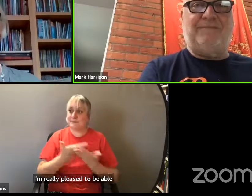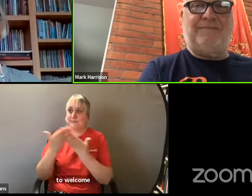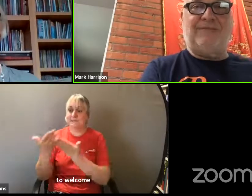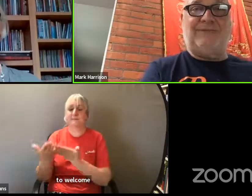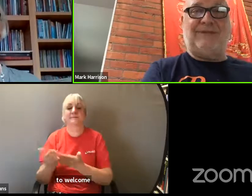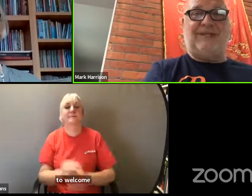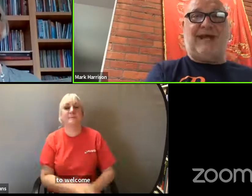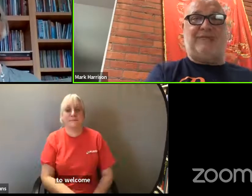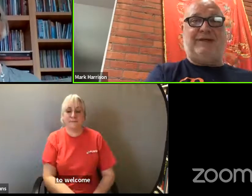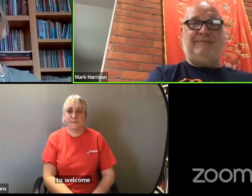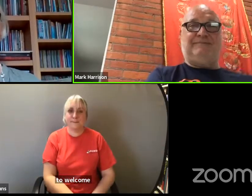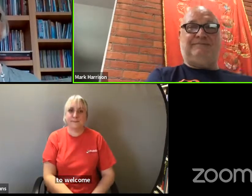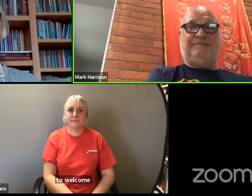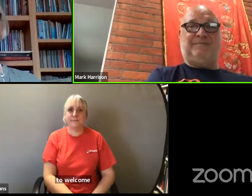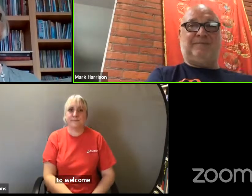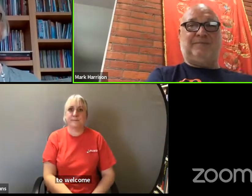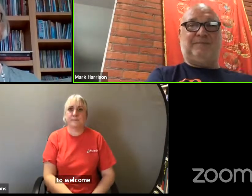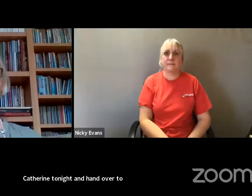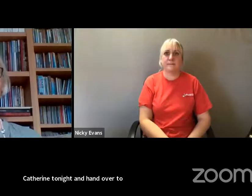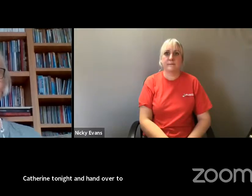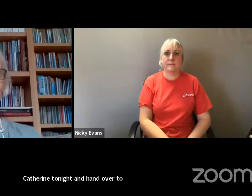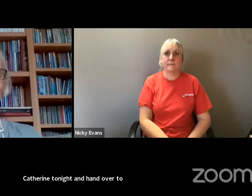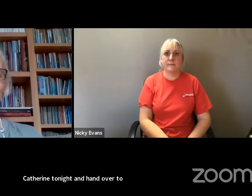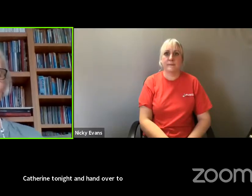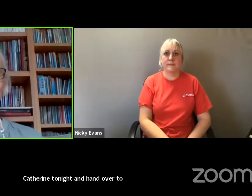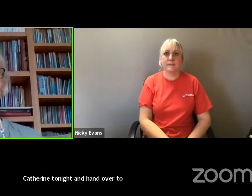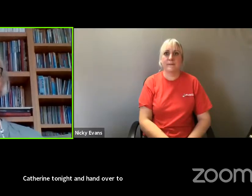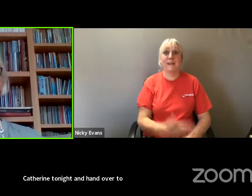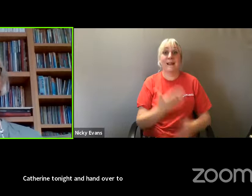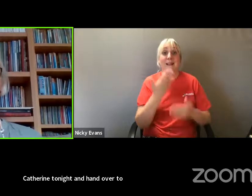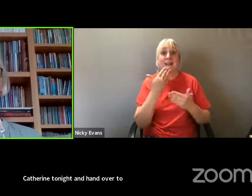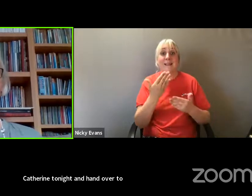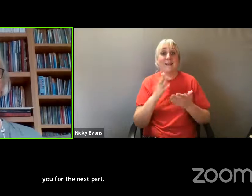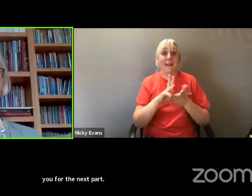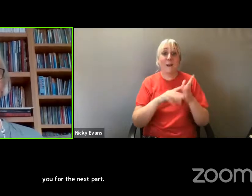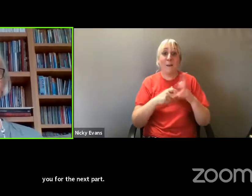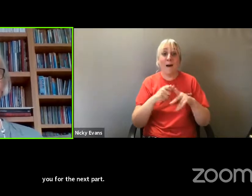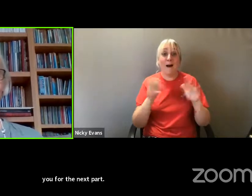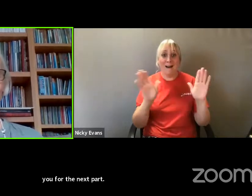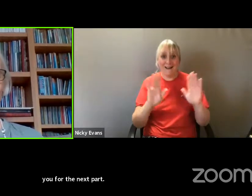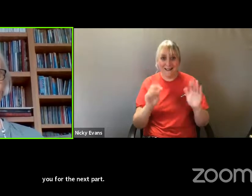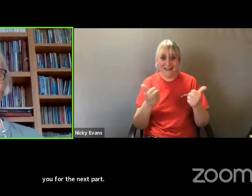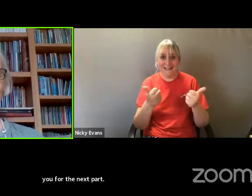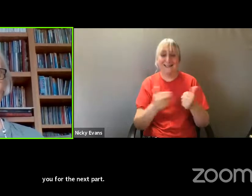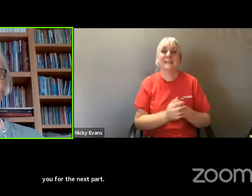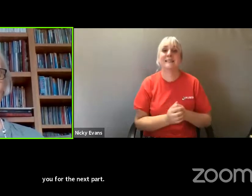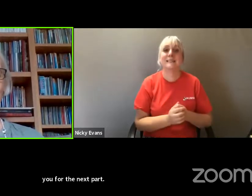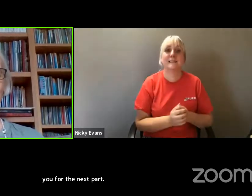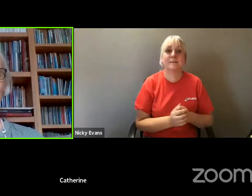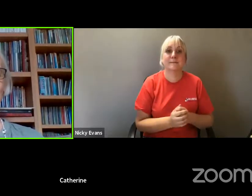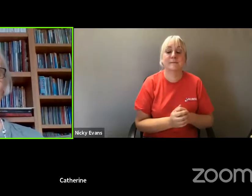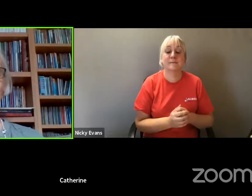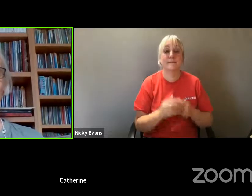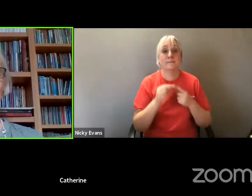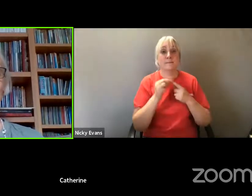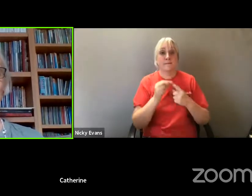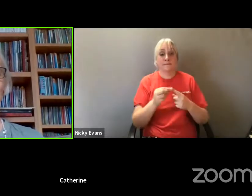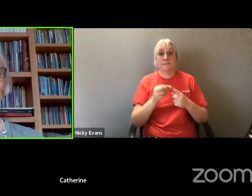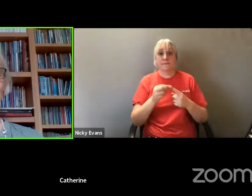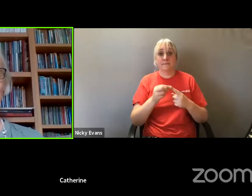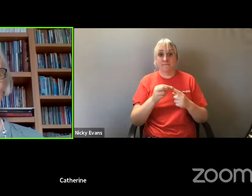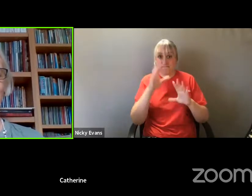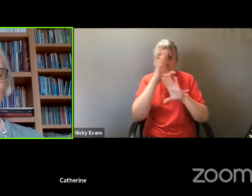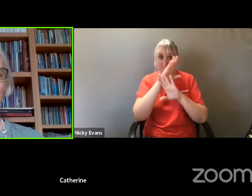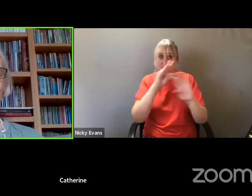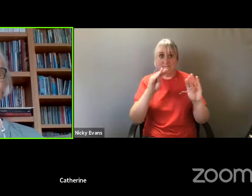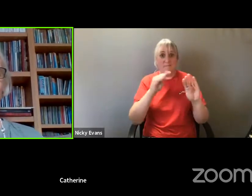part. Katherine. Thank you, Mark. Thank you. I'm going to start off by saying straight out, I completely